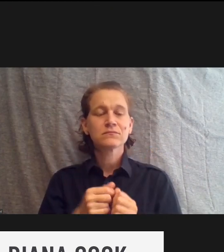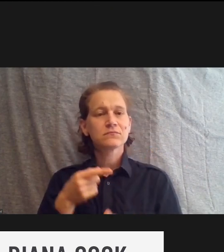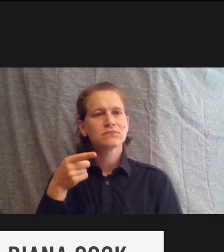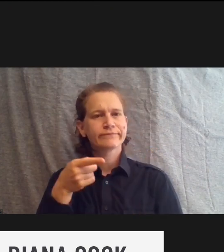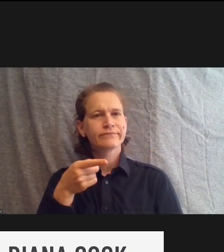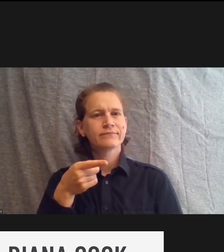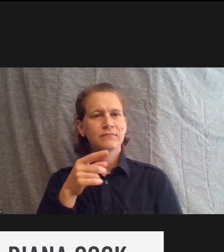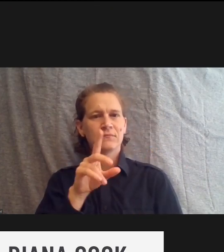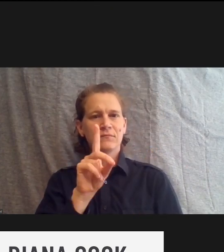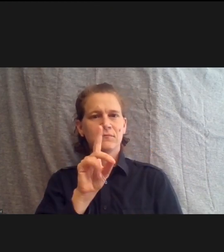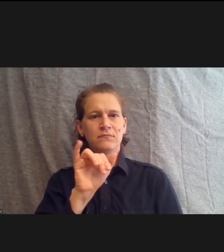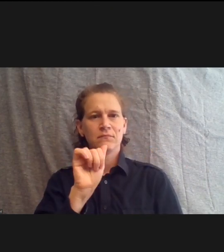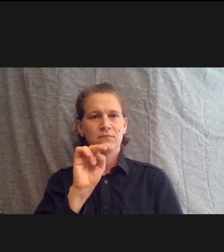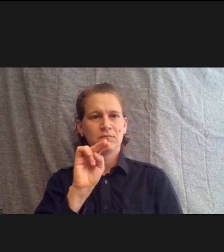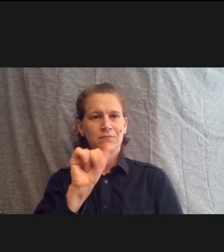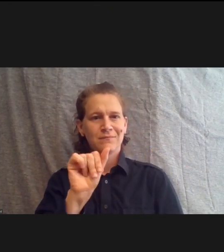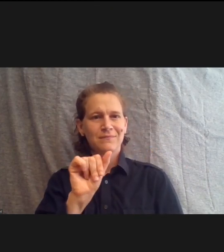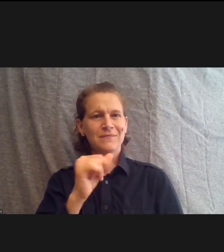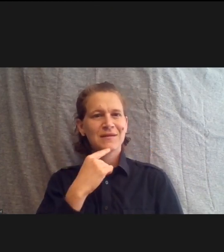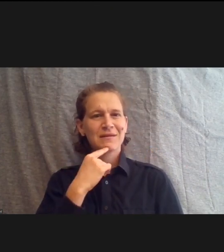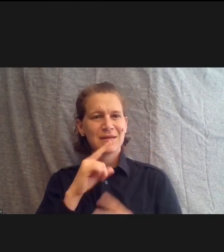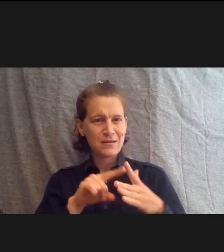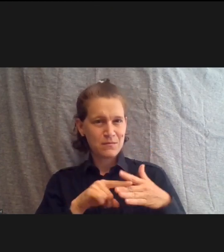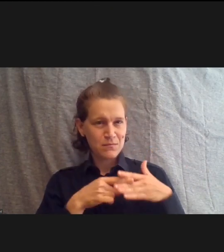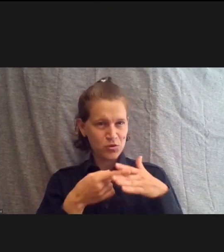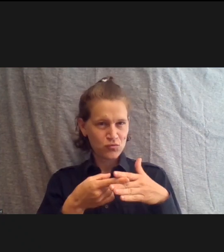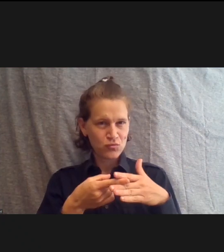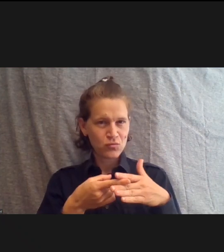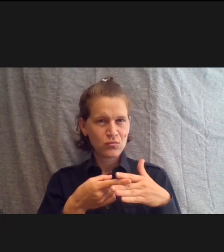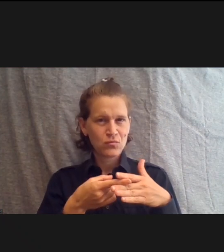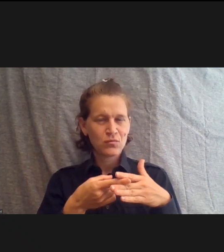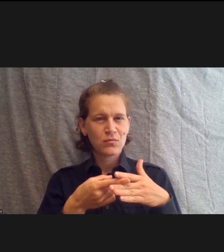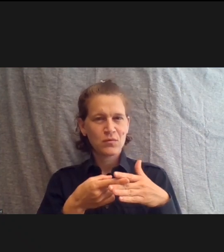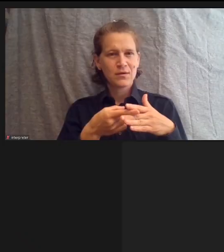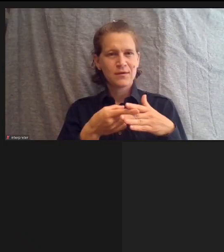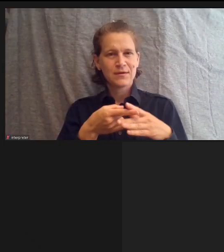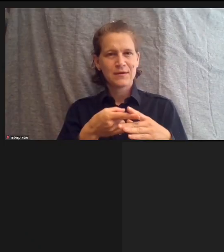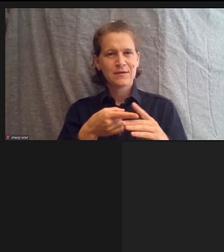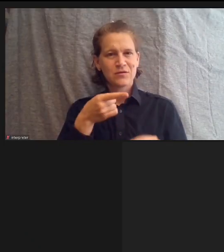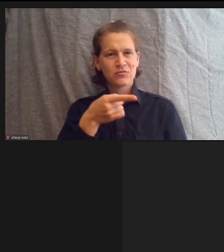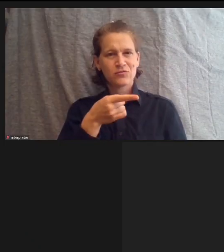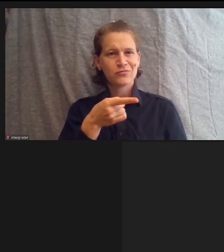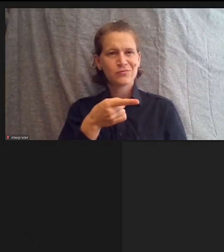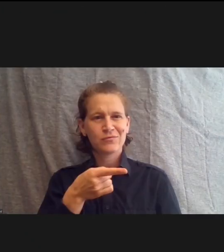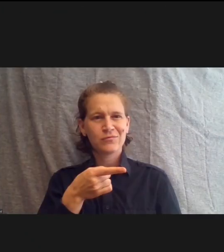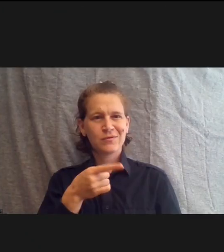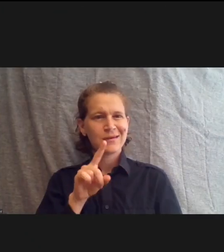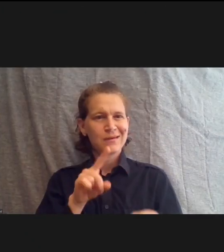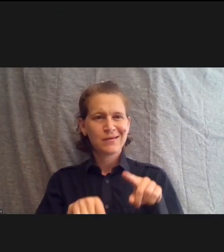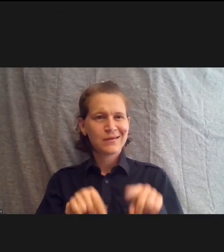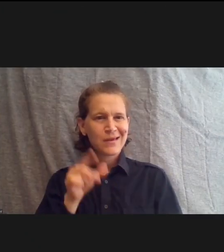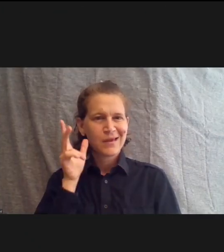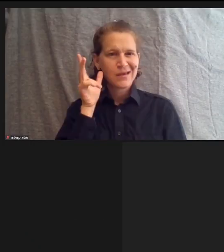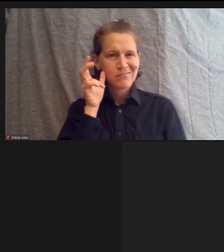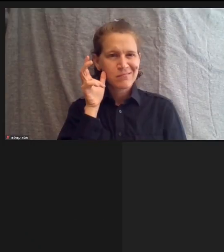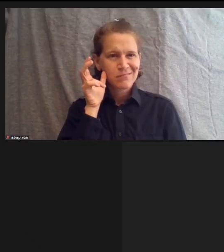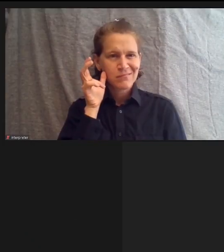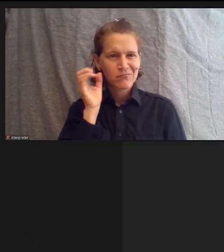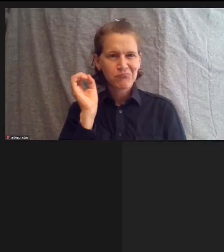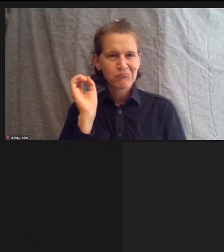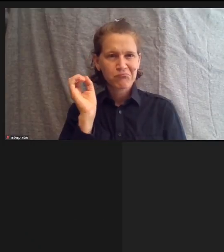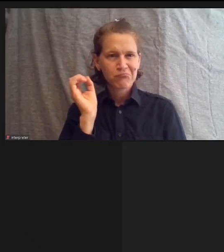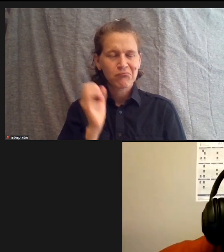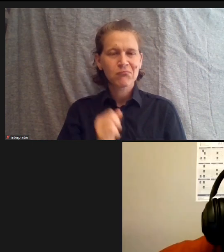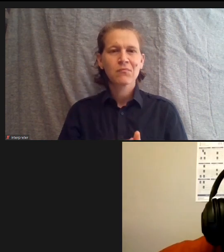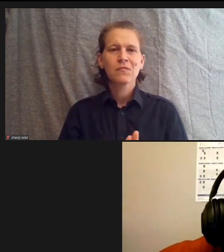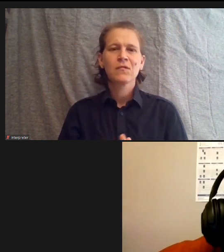as Diana said at the very beginning, she is unable to hear currently, and